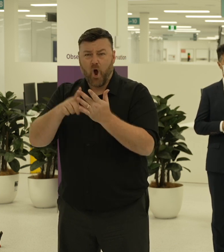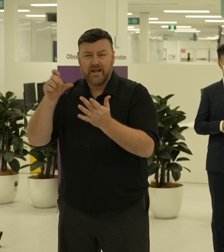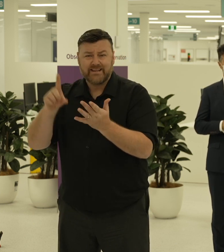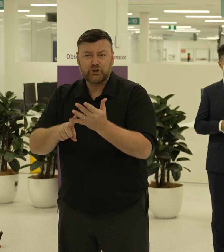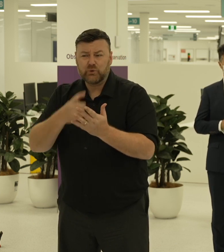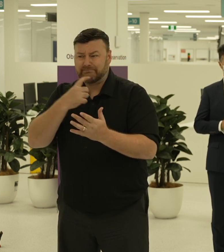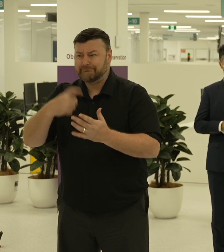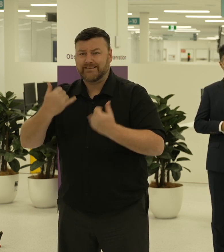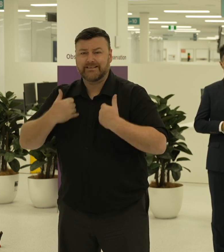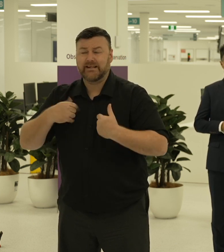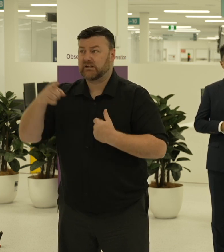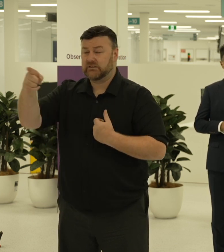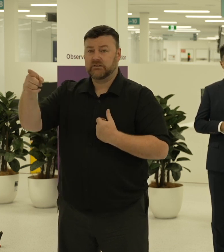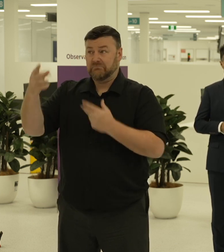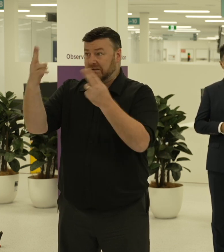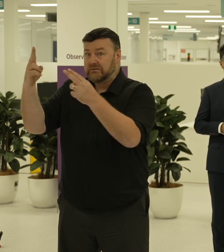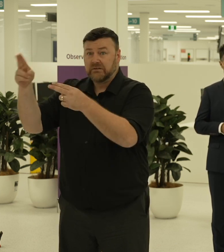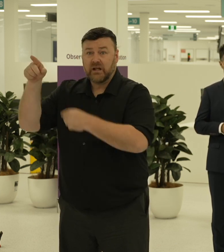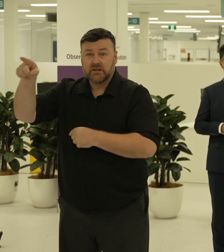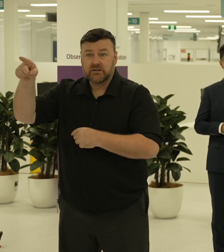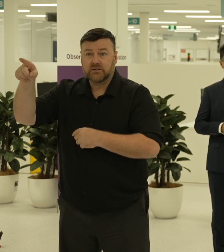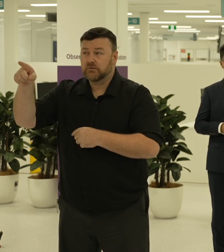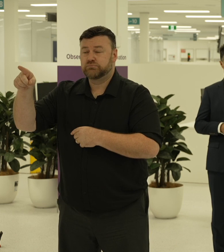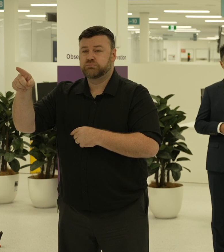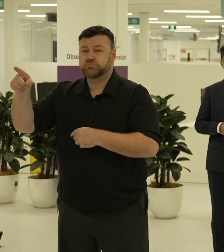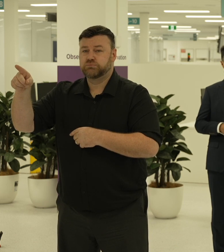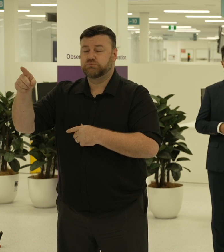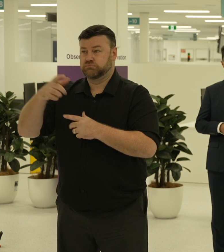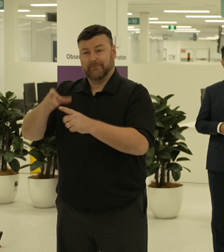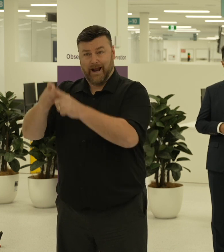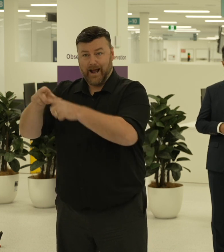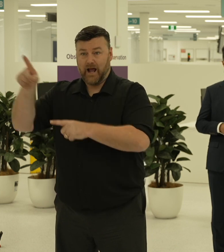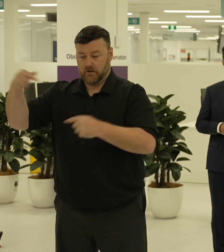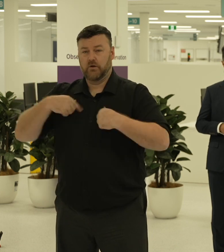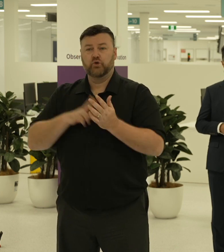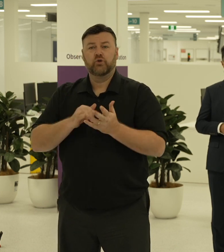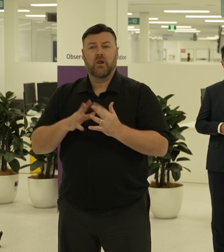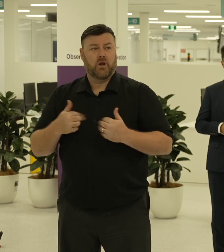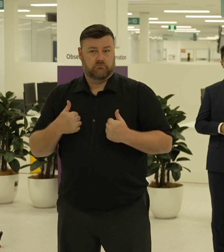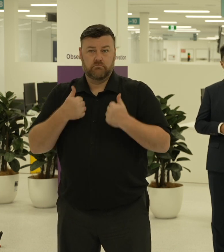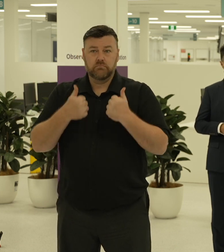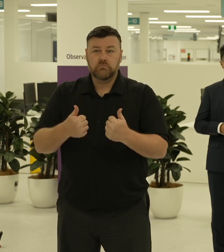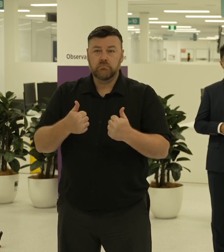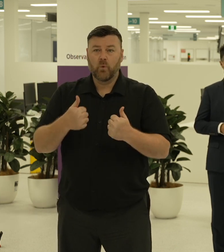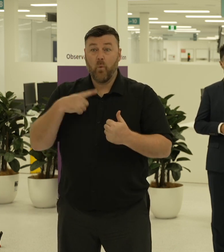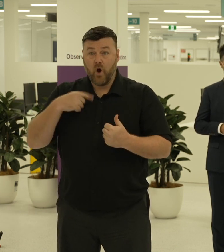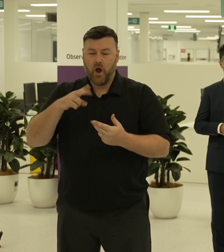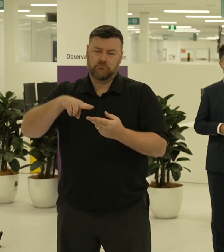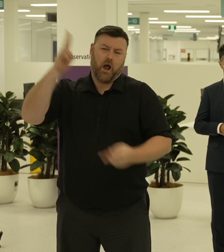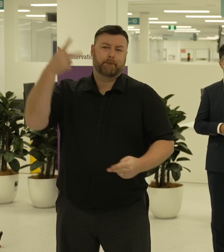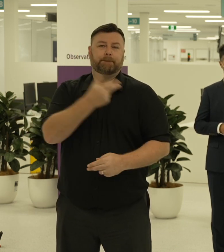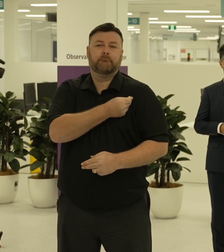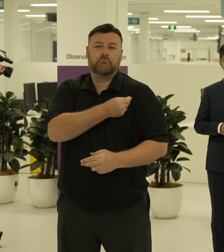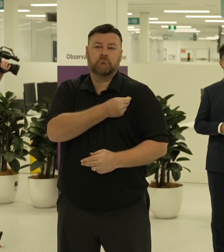higher death rates, that's because they haven't had the success that we've had here in our state when it comes to vaccinations. So